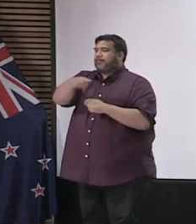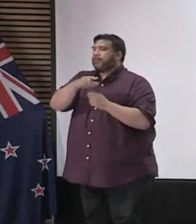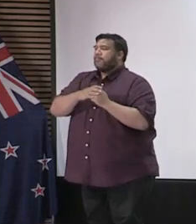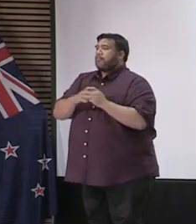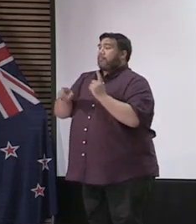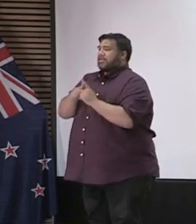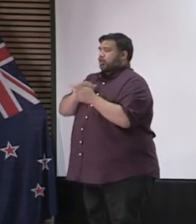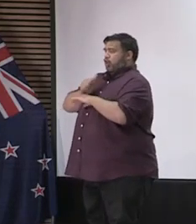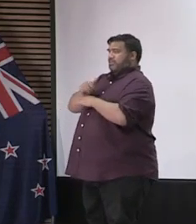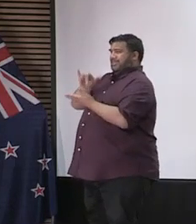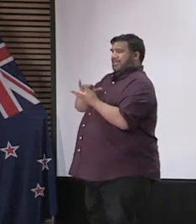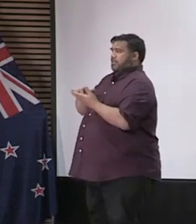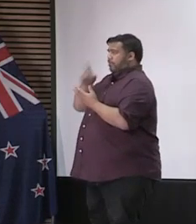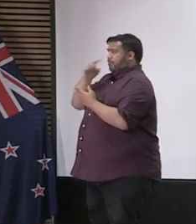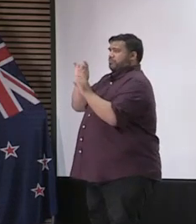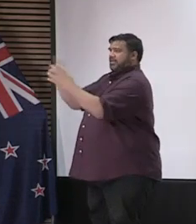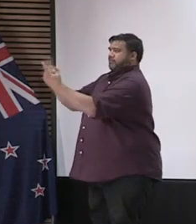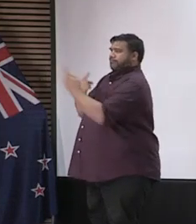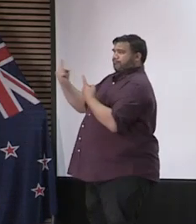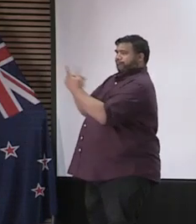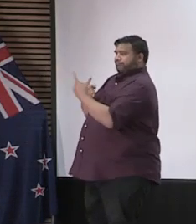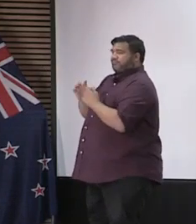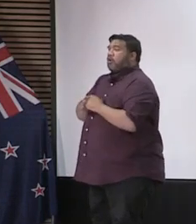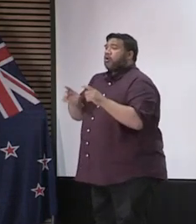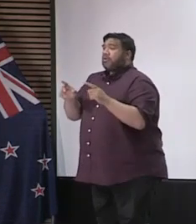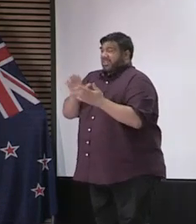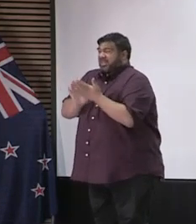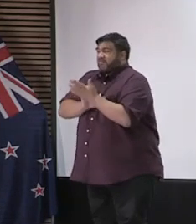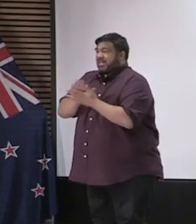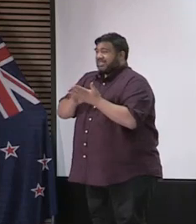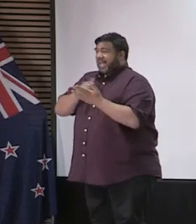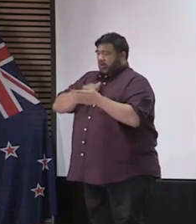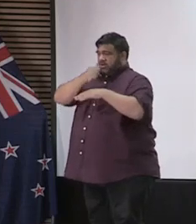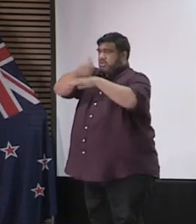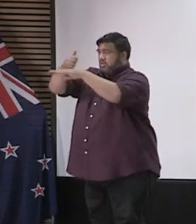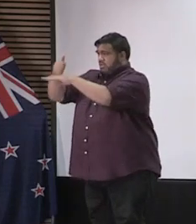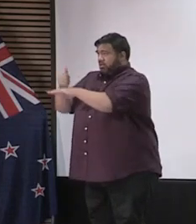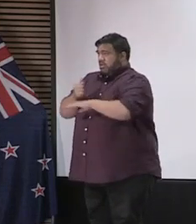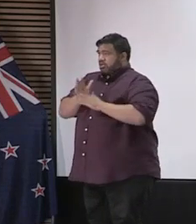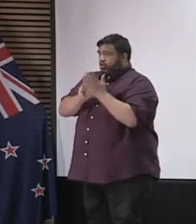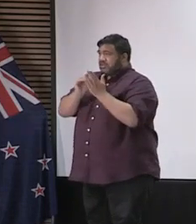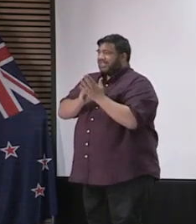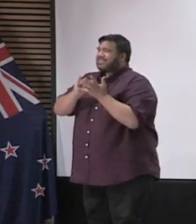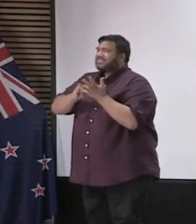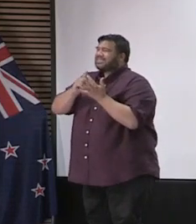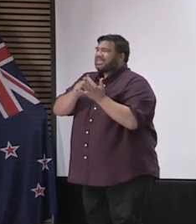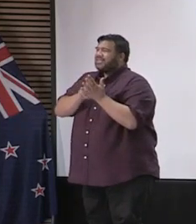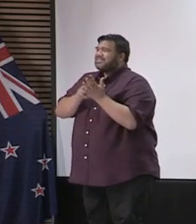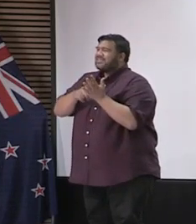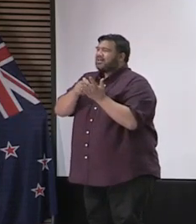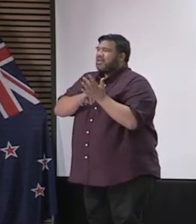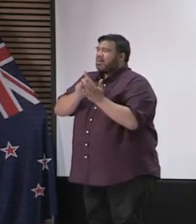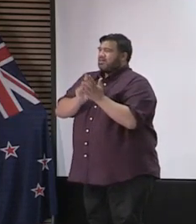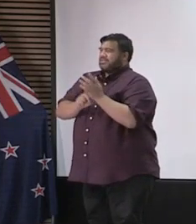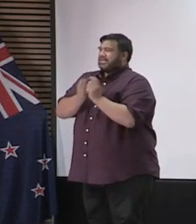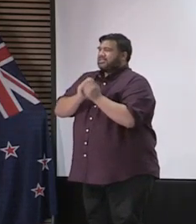moment we are now doing what I would call population-wide, across the country, sentinel testing. So if you think about yesterday's confirmed